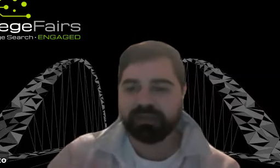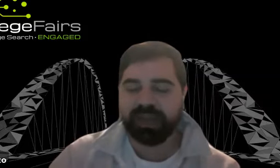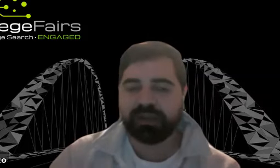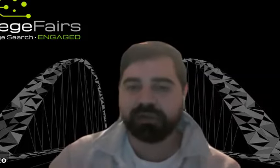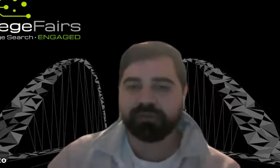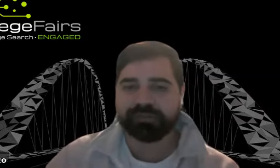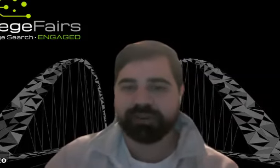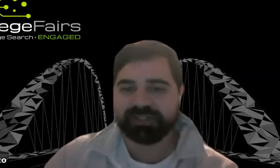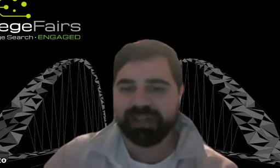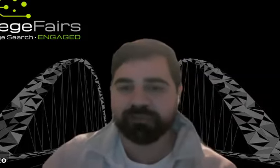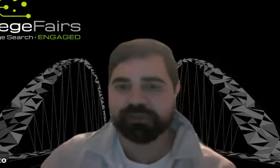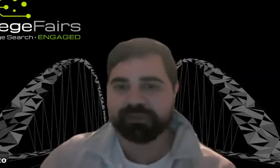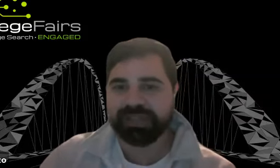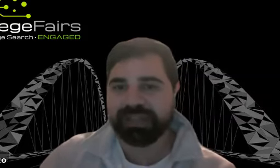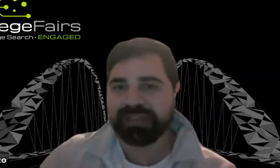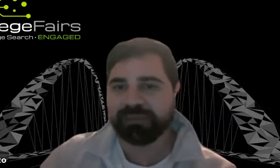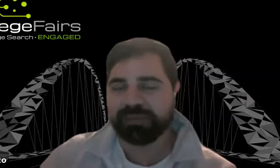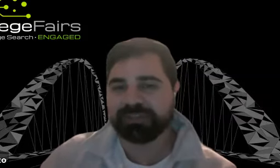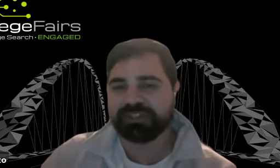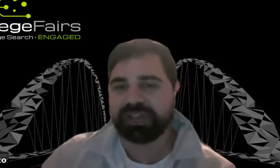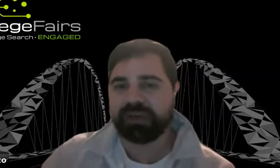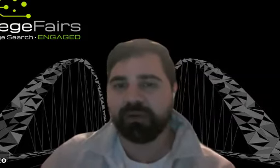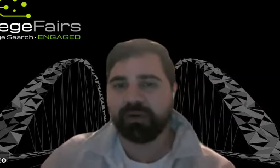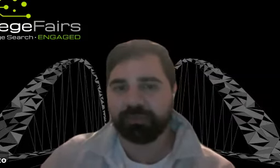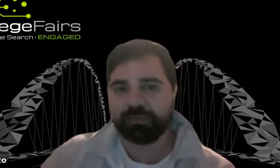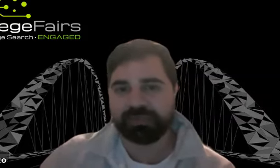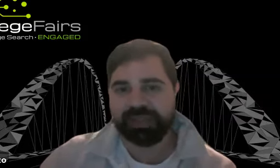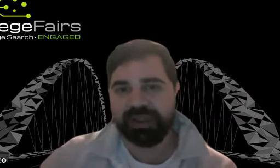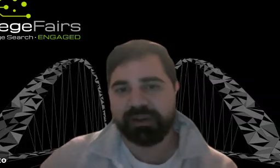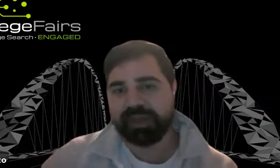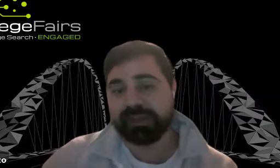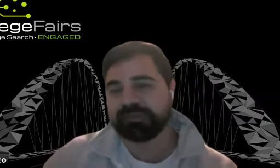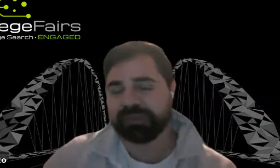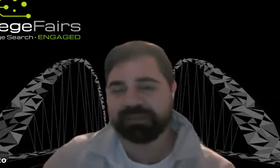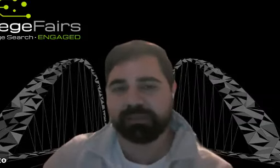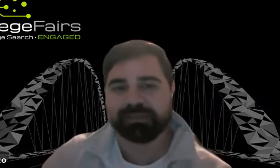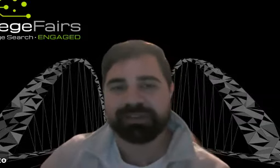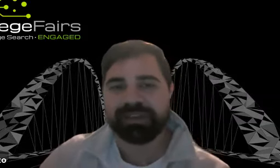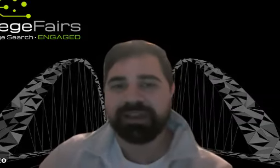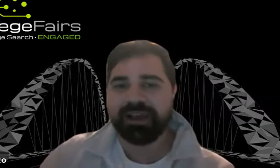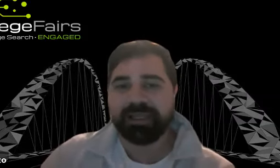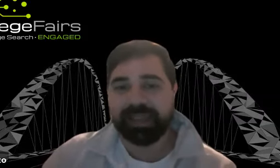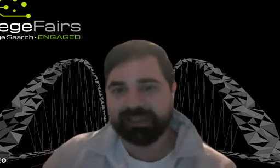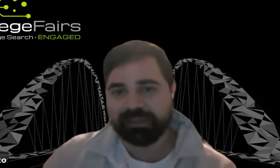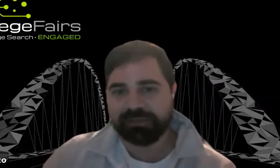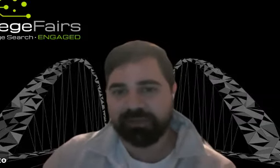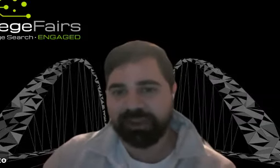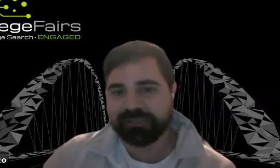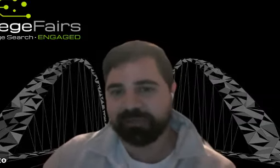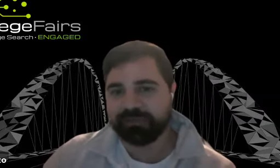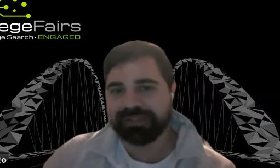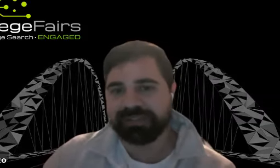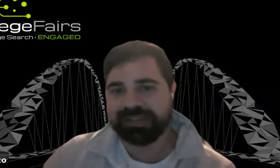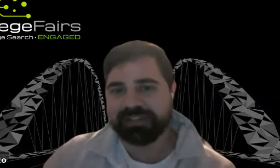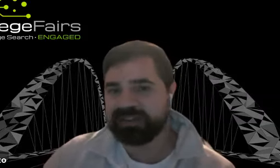should cut you can head on over to the fair stop virtual site and you'll be able to check out all the booths there and even speak to someone that concludes our